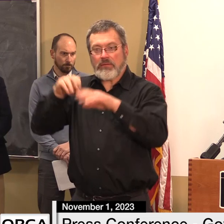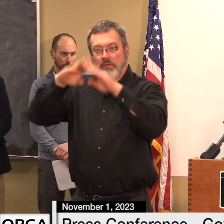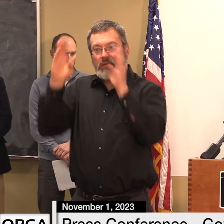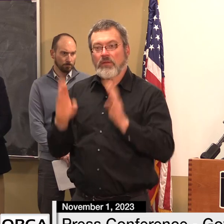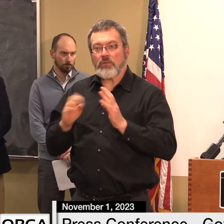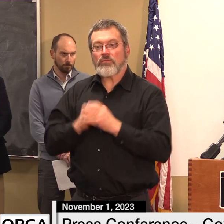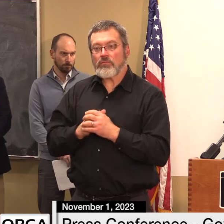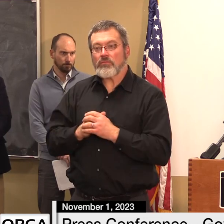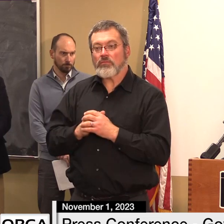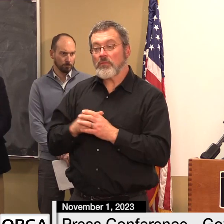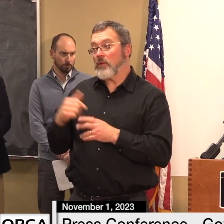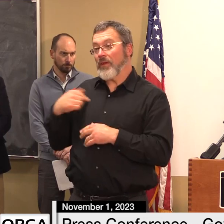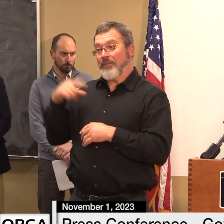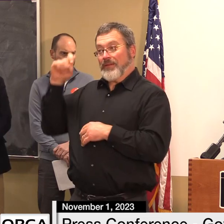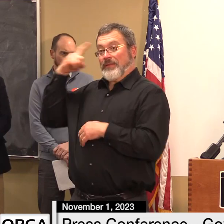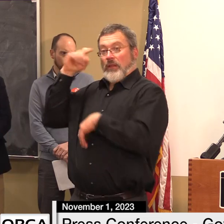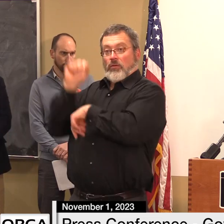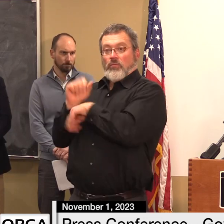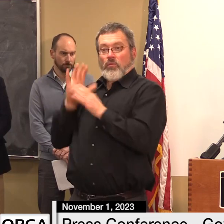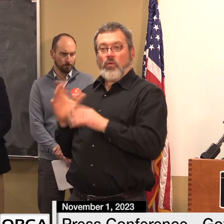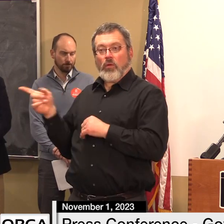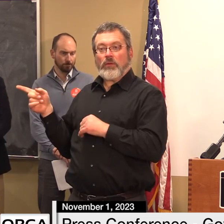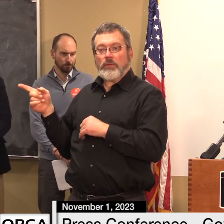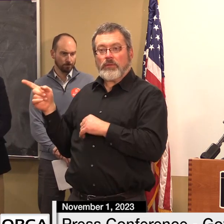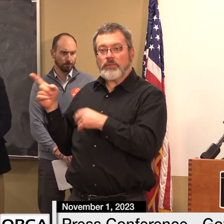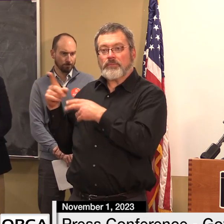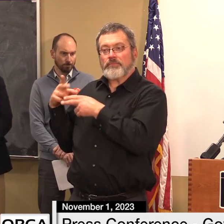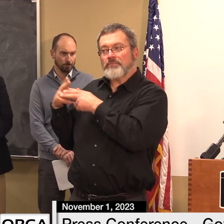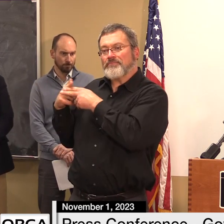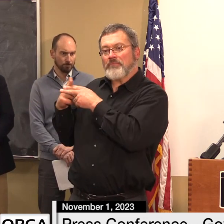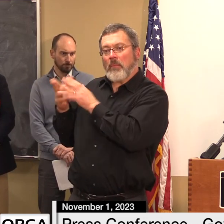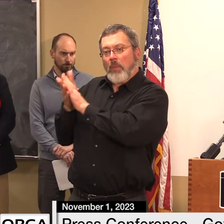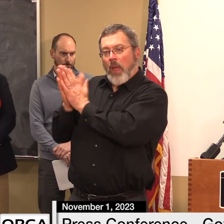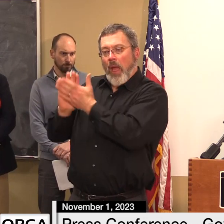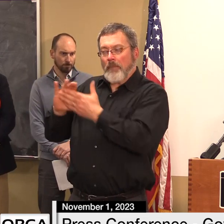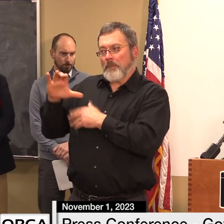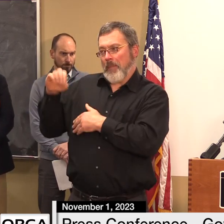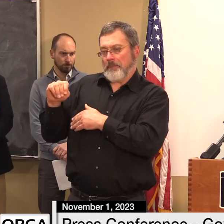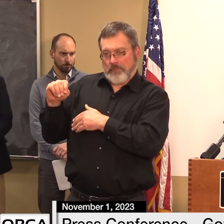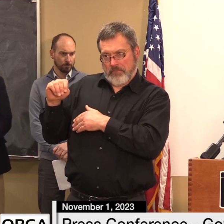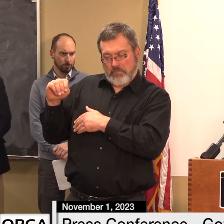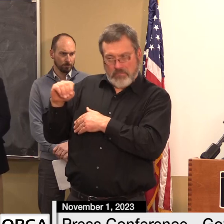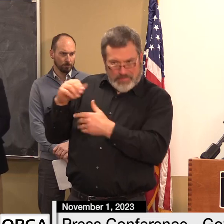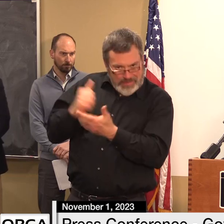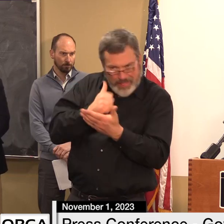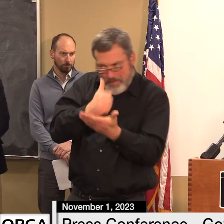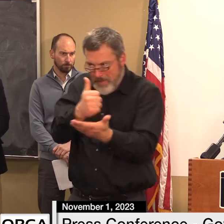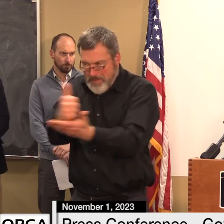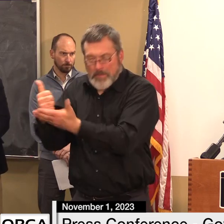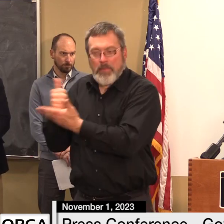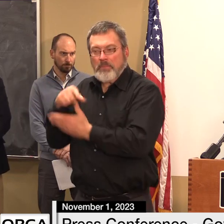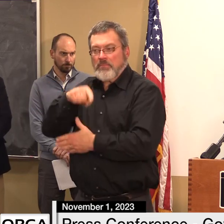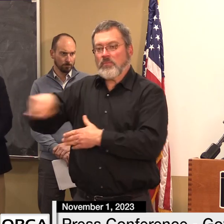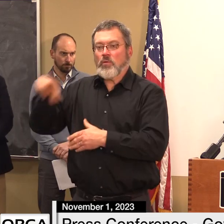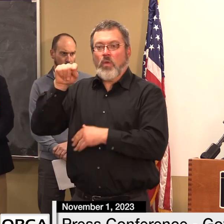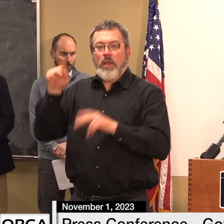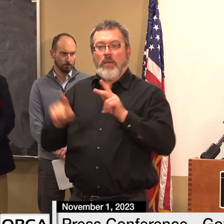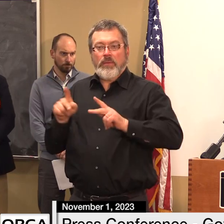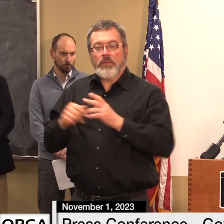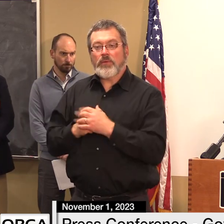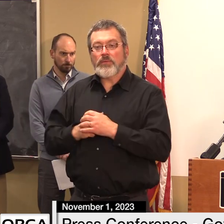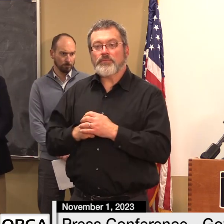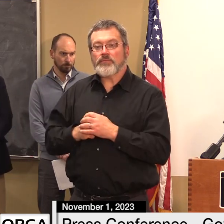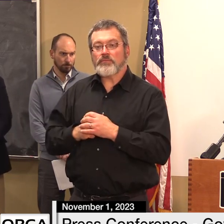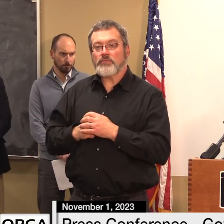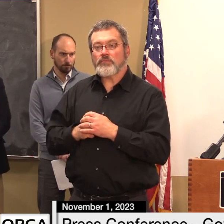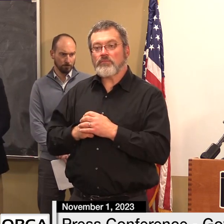volunteered to serve as temporary flood case managers who are helping these folks, and a few dozen more identified through this